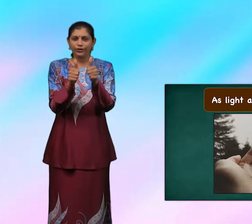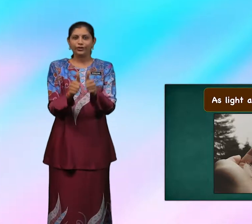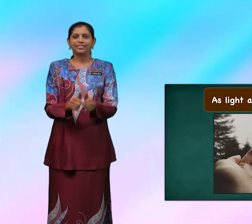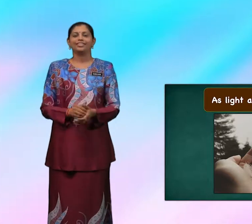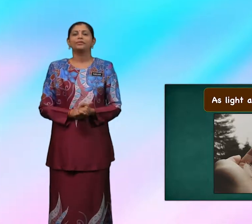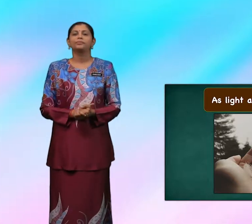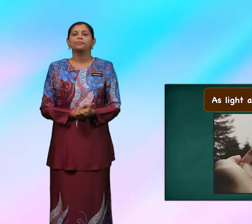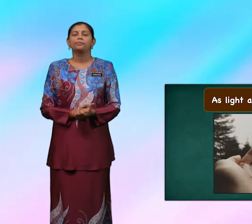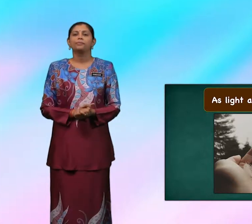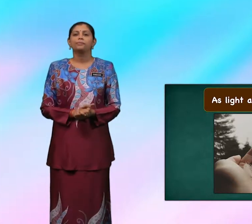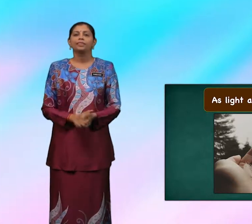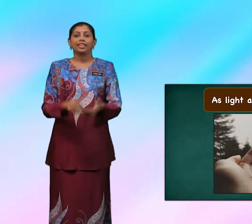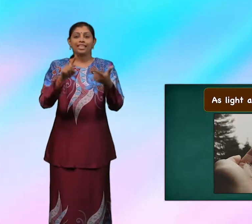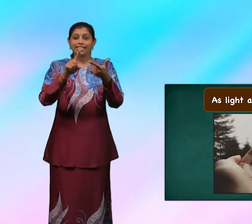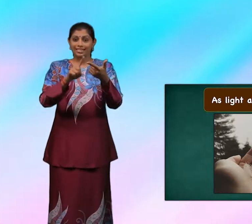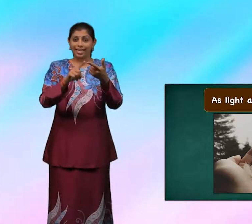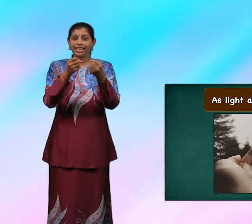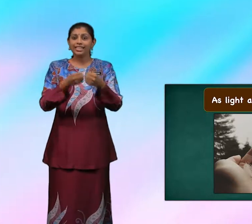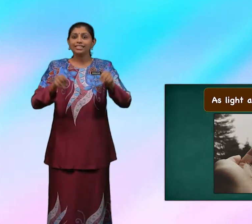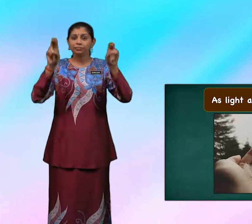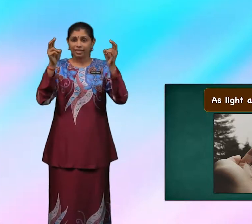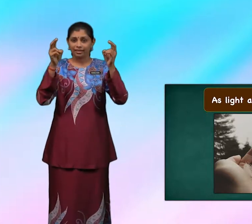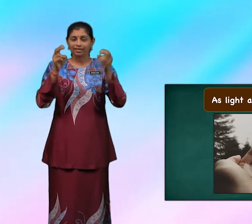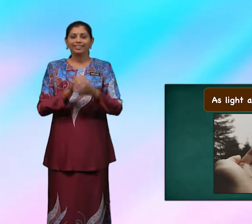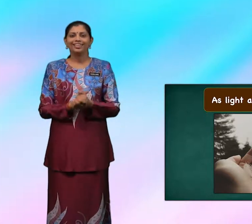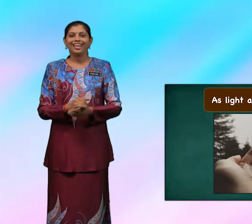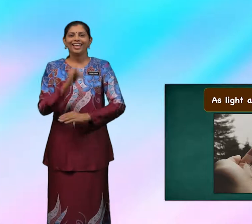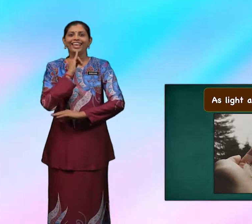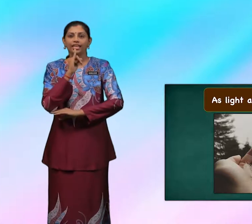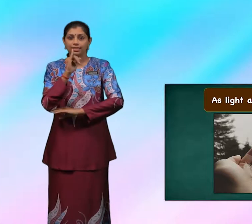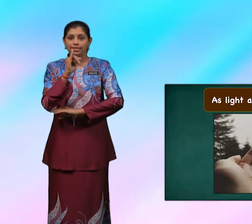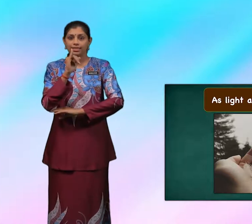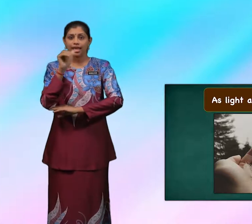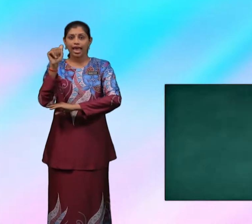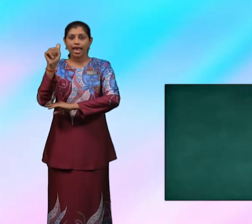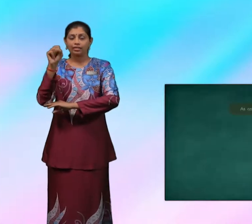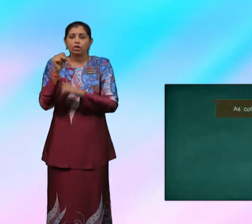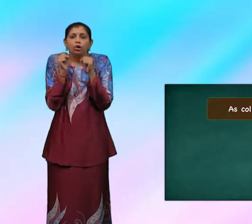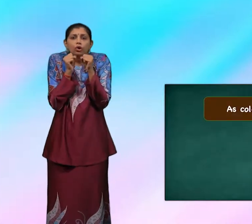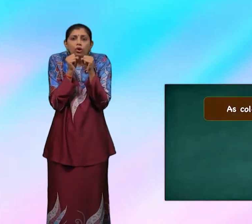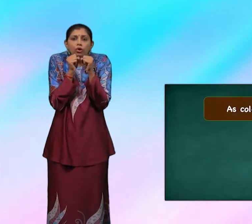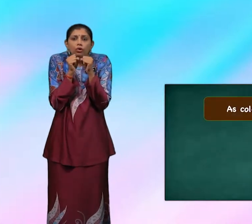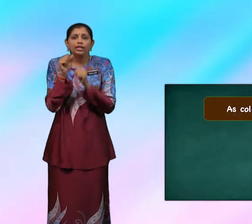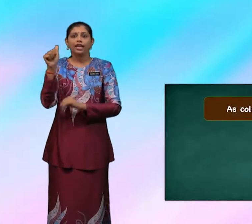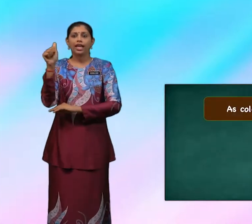Good. The second simile is as cold